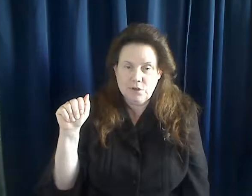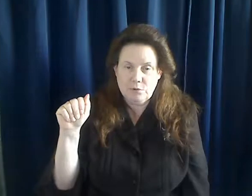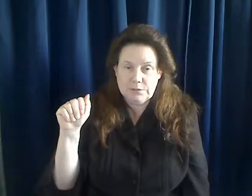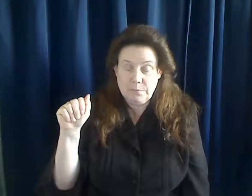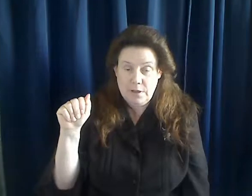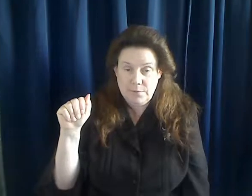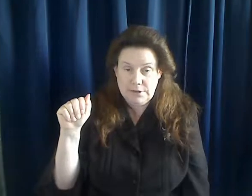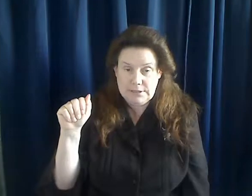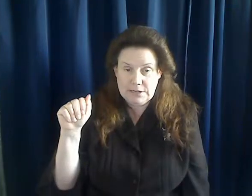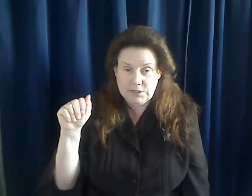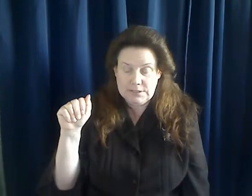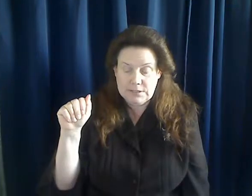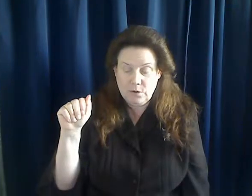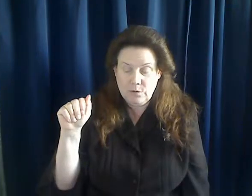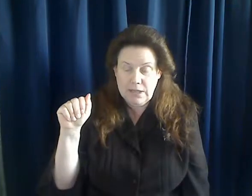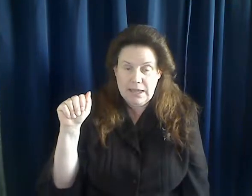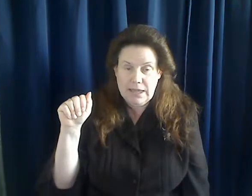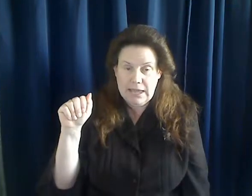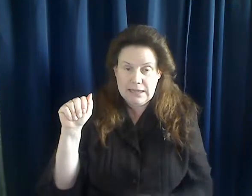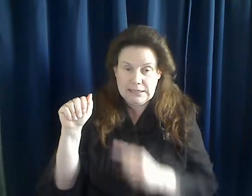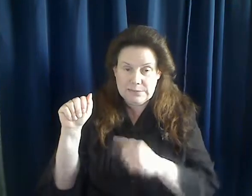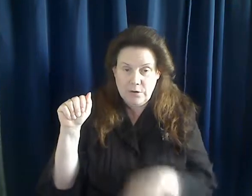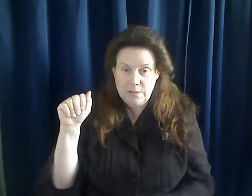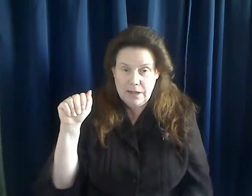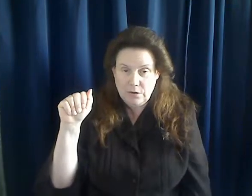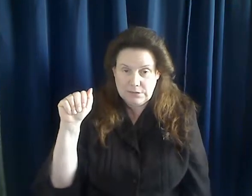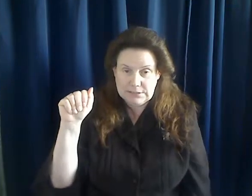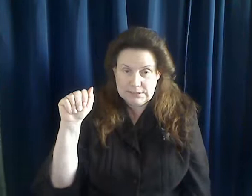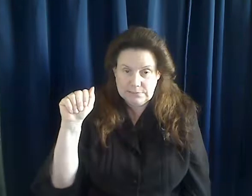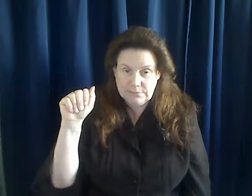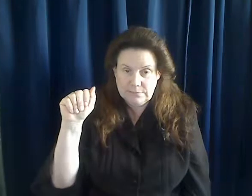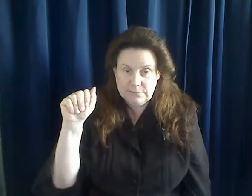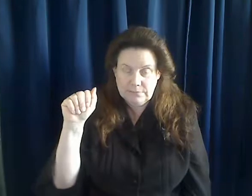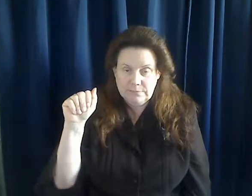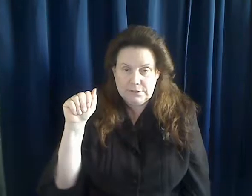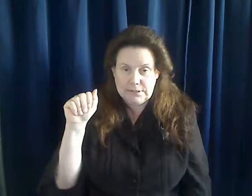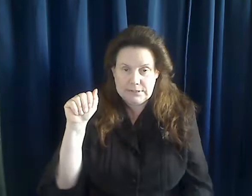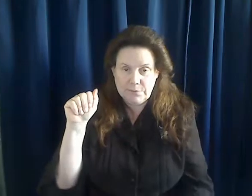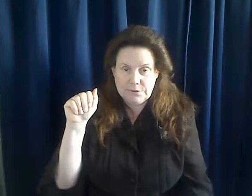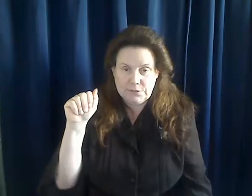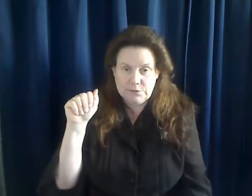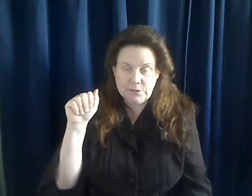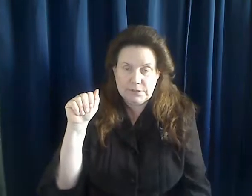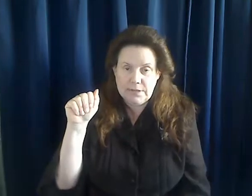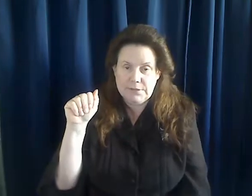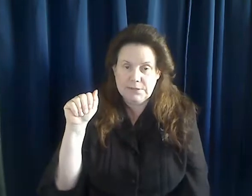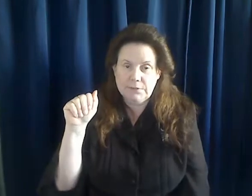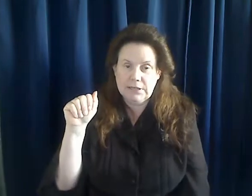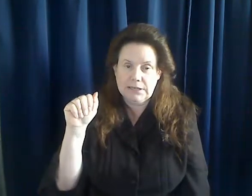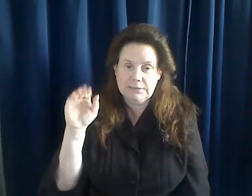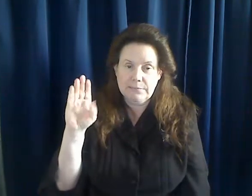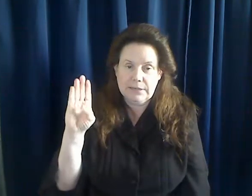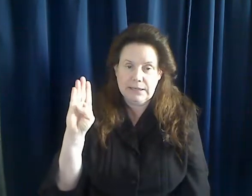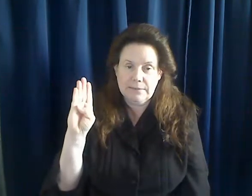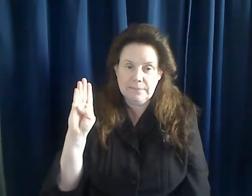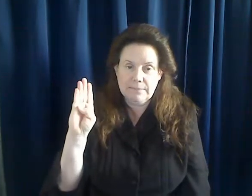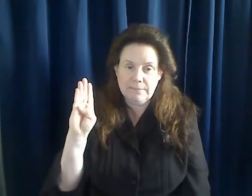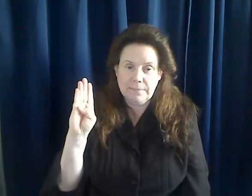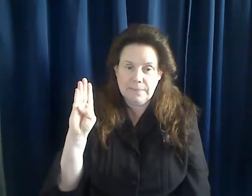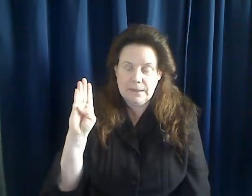note palm orientation. So A is palm out, because the person who's looking at me is reading it. B,